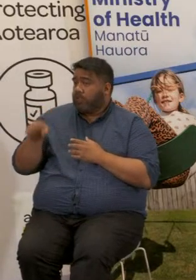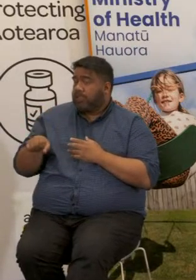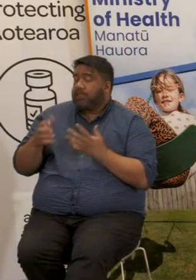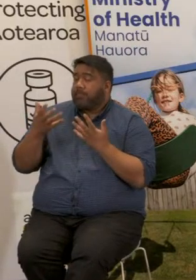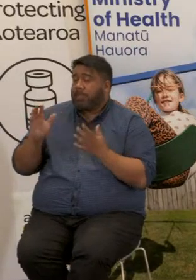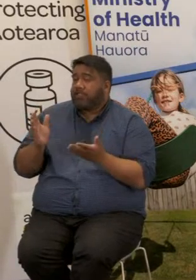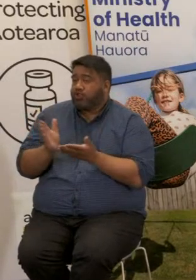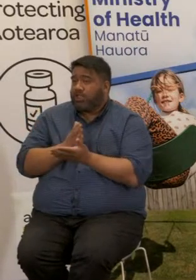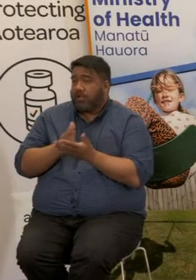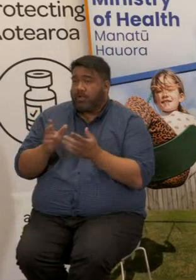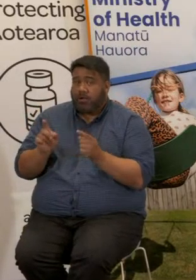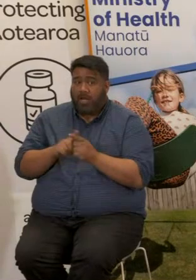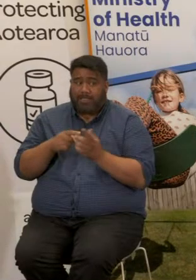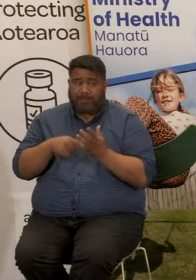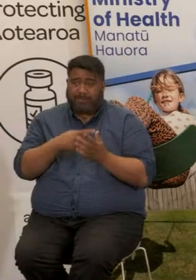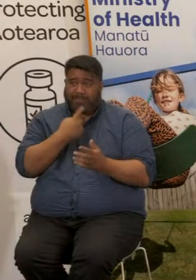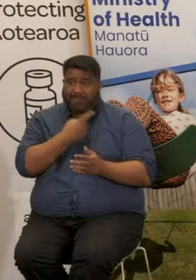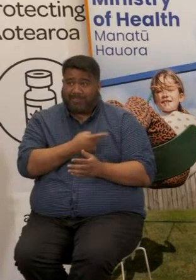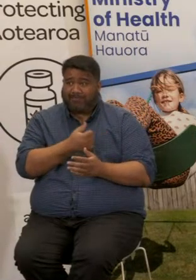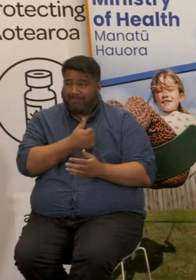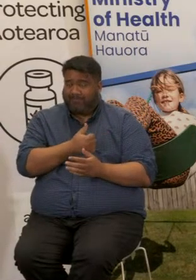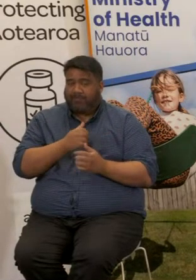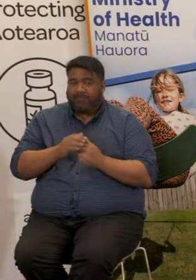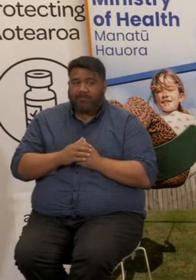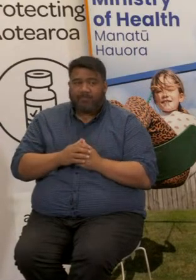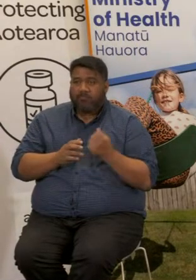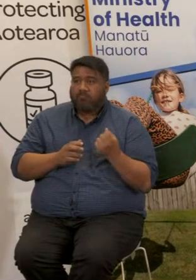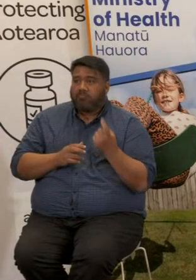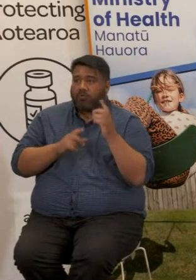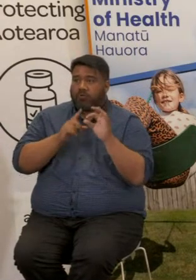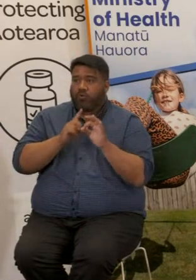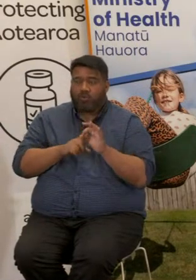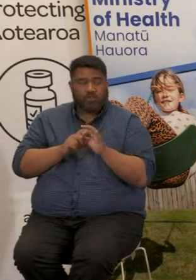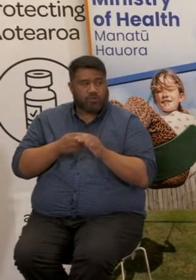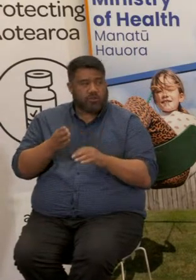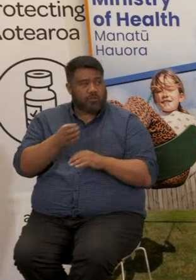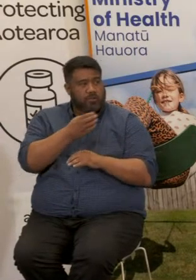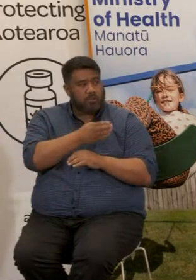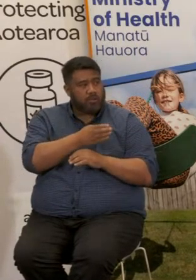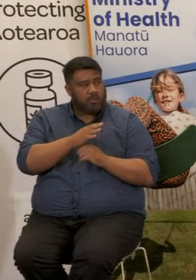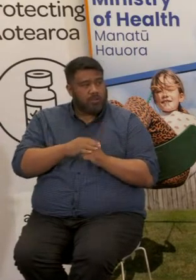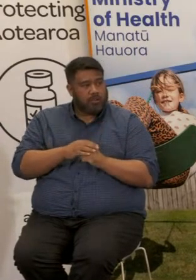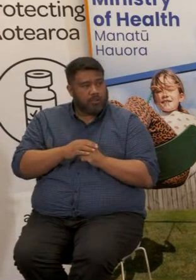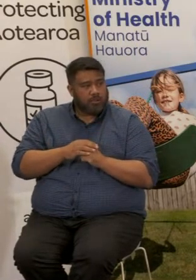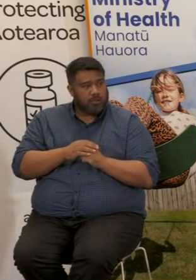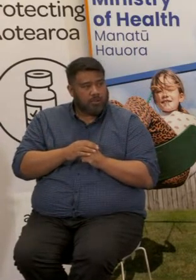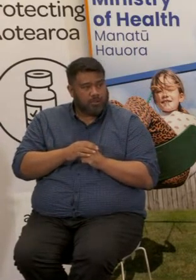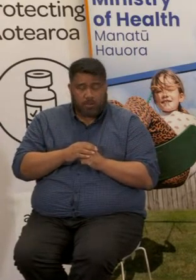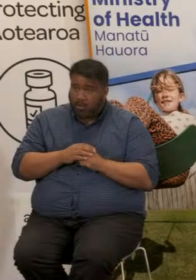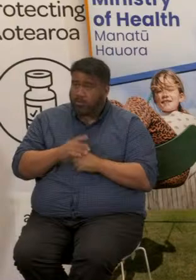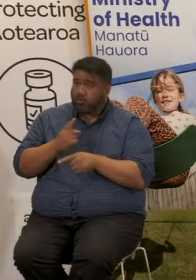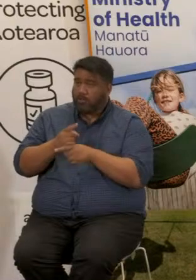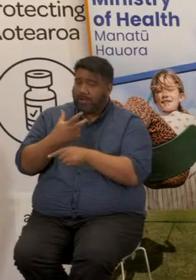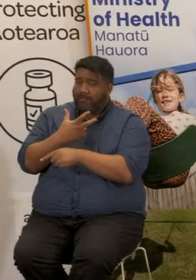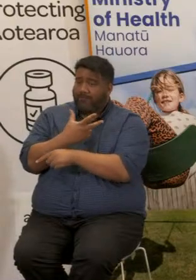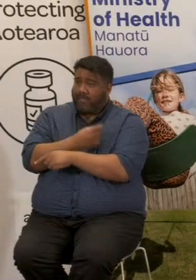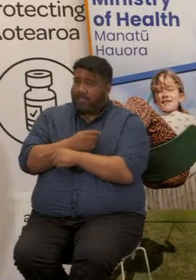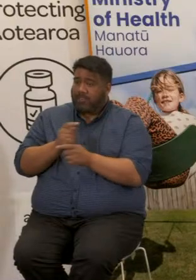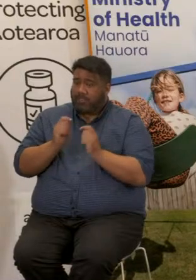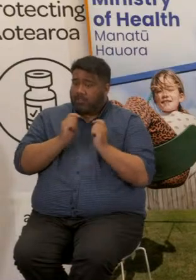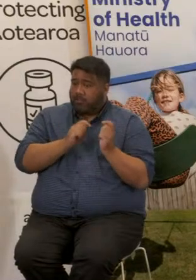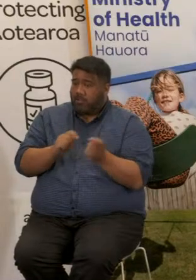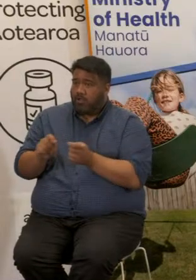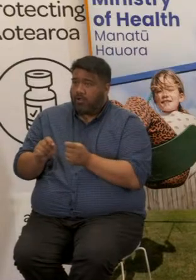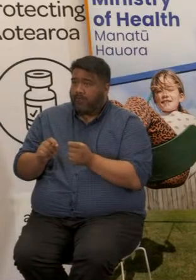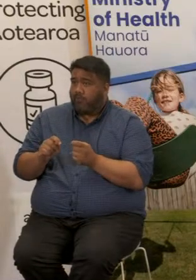as Tamati has outlined. Kia ora. Sorry. I'll come. What's the rollout for 5 to 11-year-olds? What's